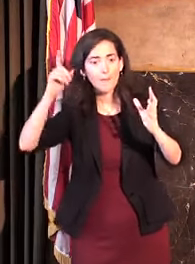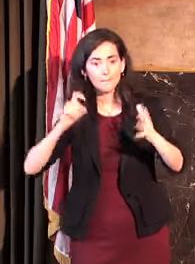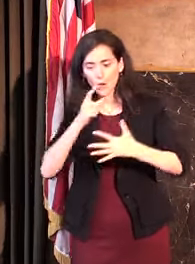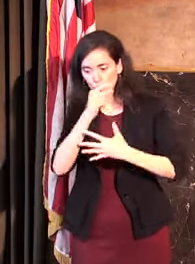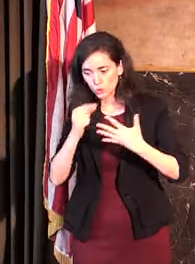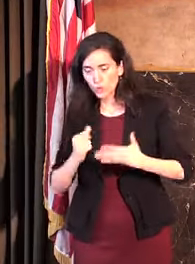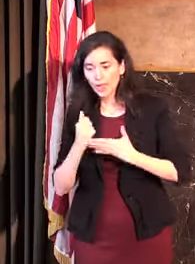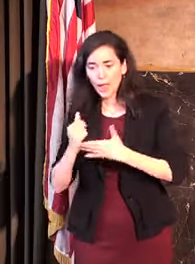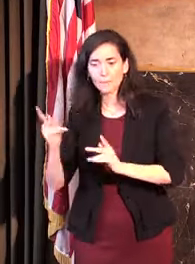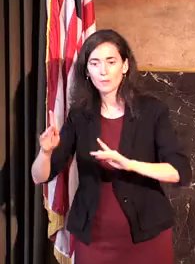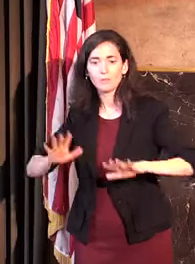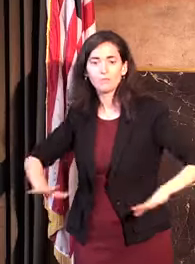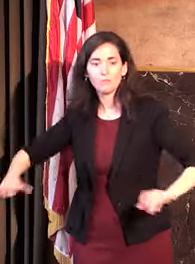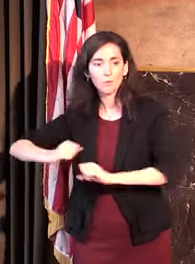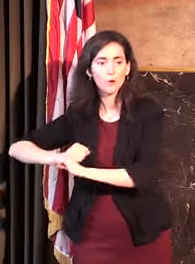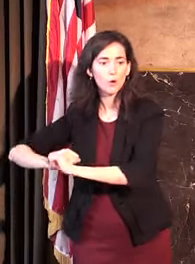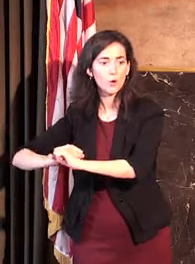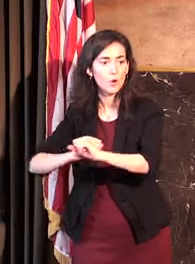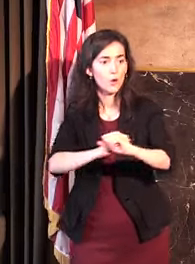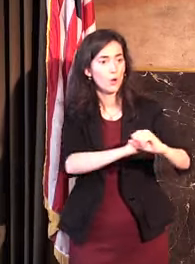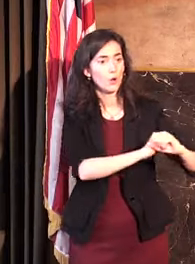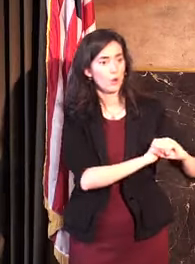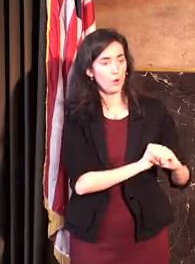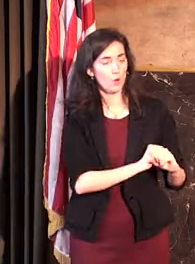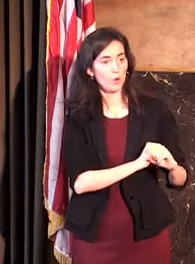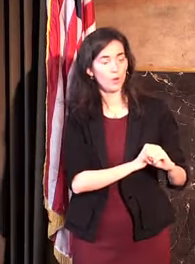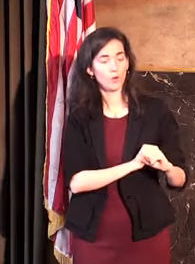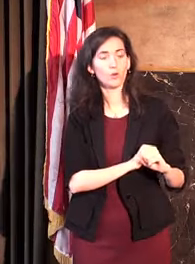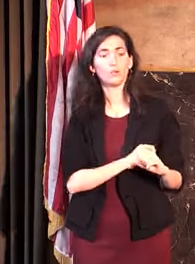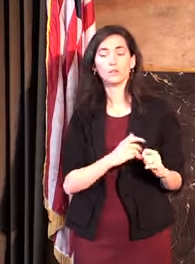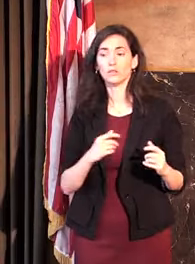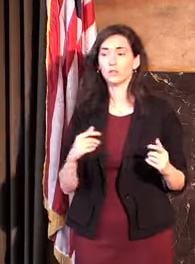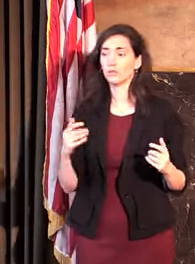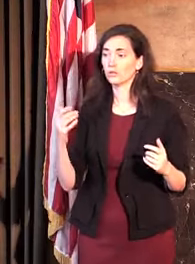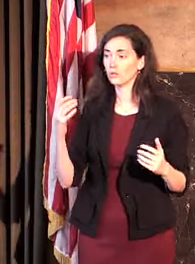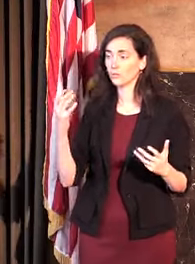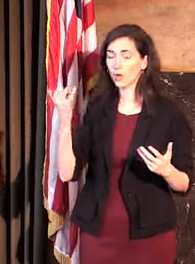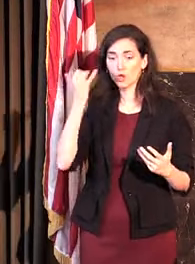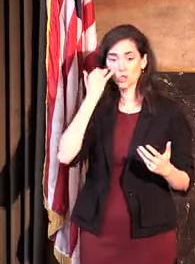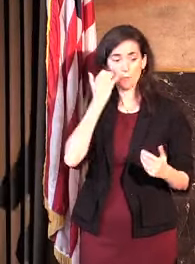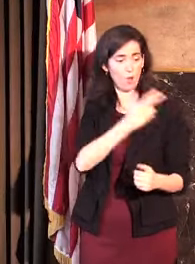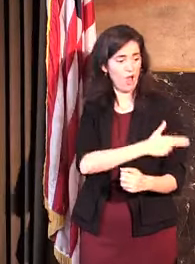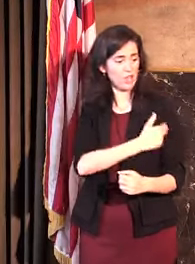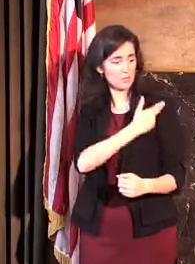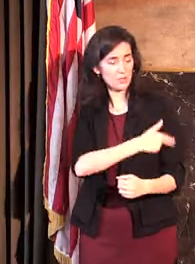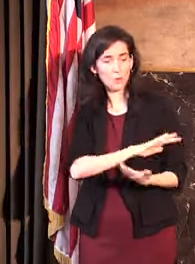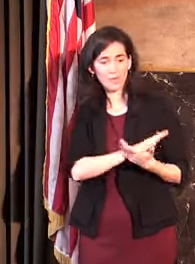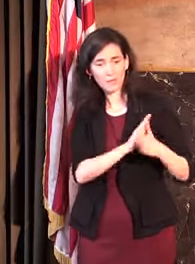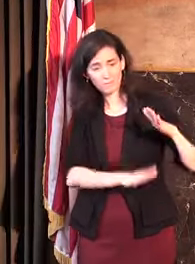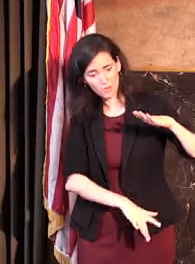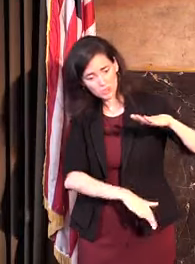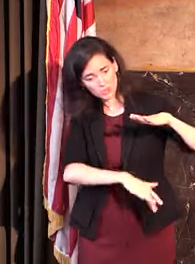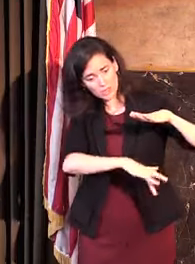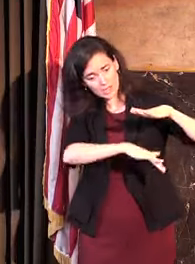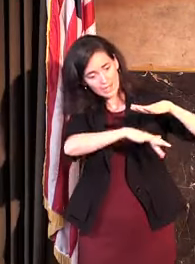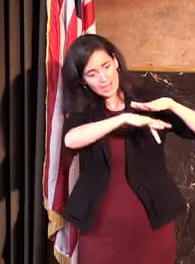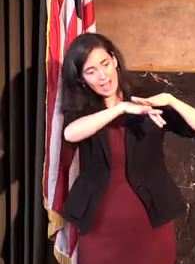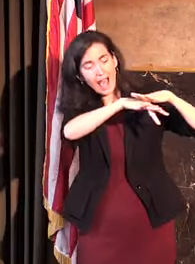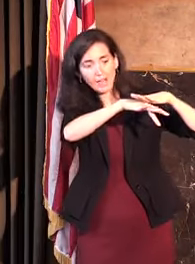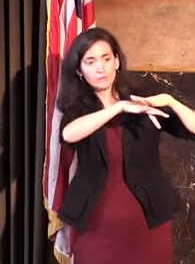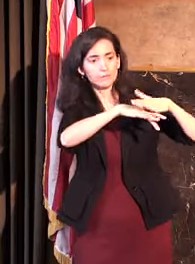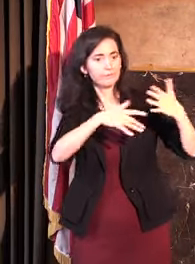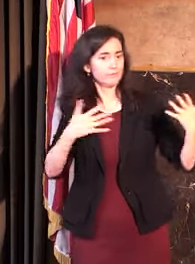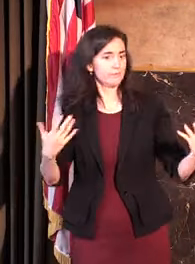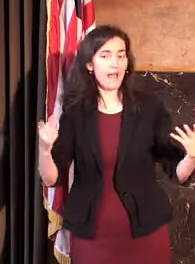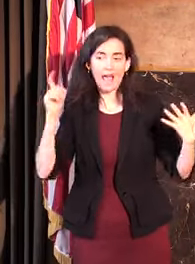protect public health. And if that is ever threatened because we're going to overwhelm our healthcare delivery system, then I think everything